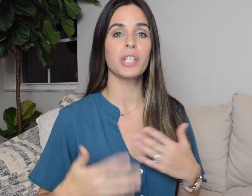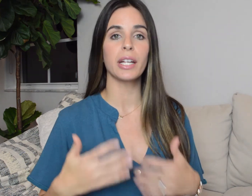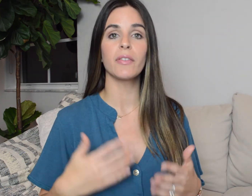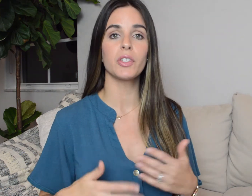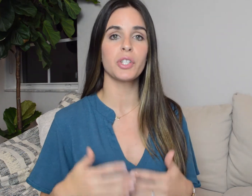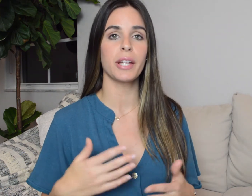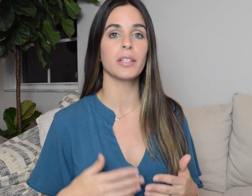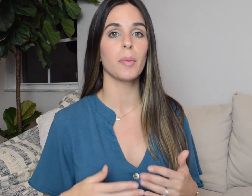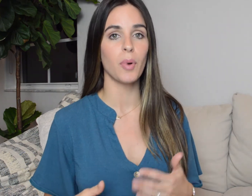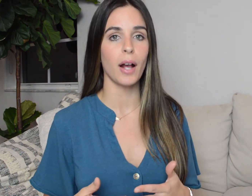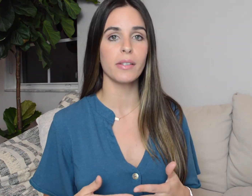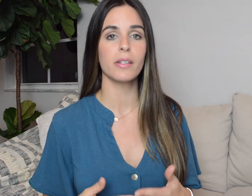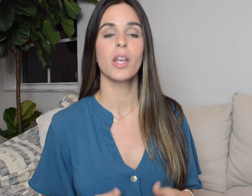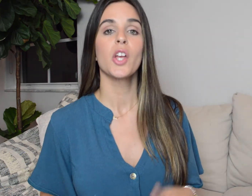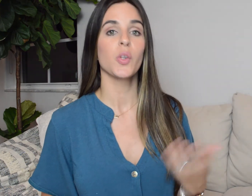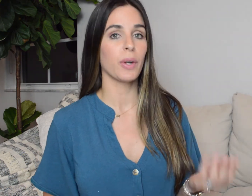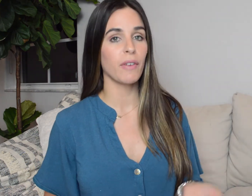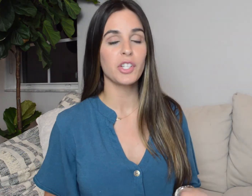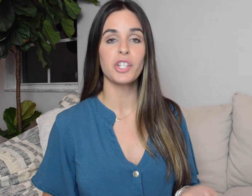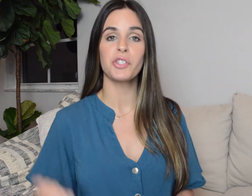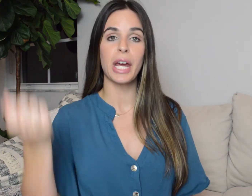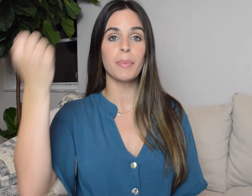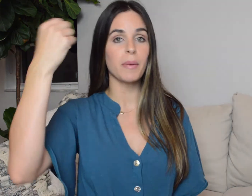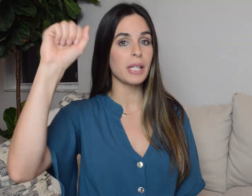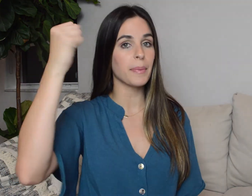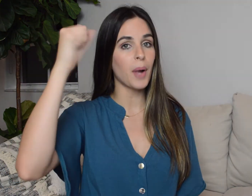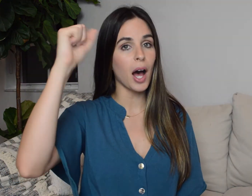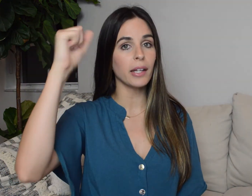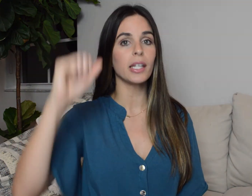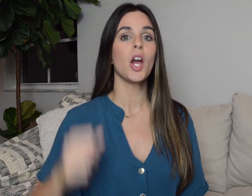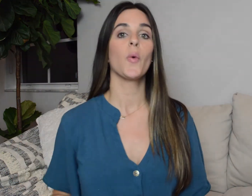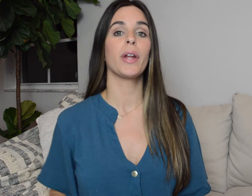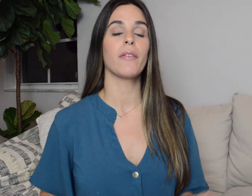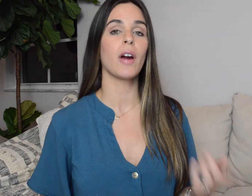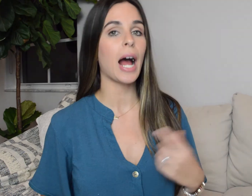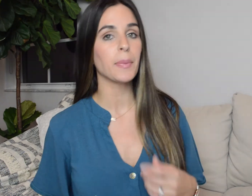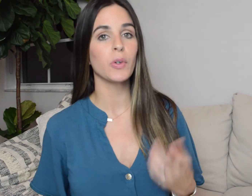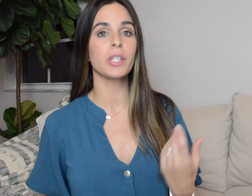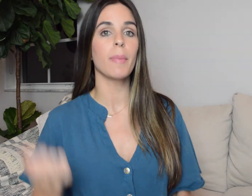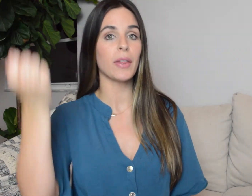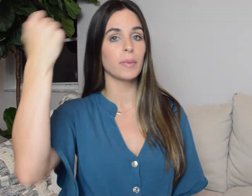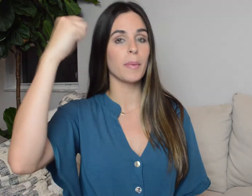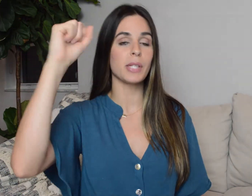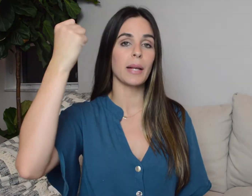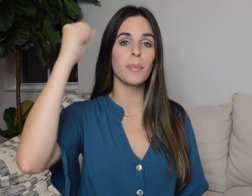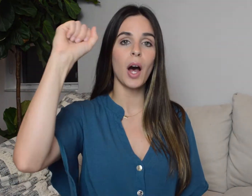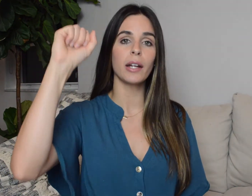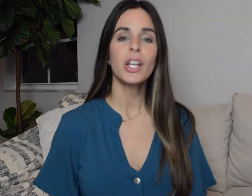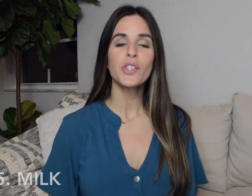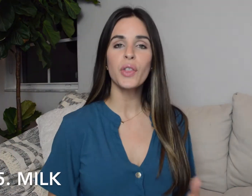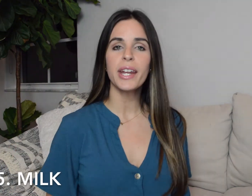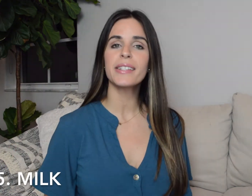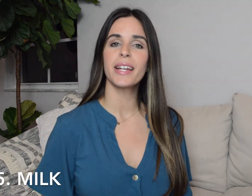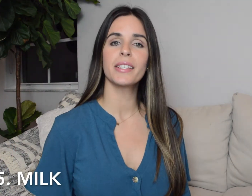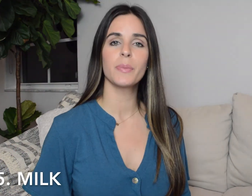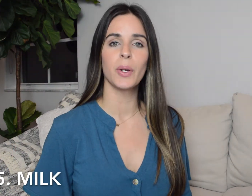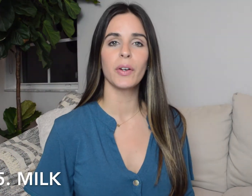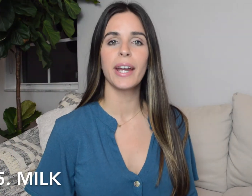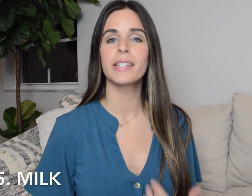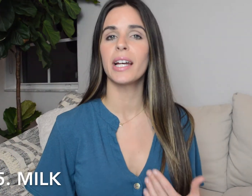kind of understanding the process. So whenever I change her diaper, I'm saying potty. Whenever I'm going to the bathroom, I'm saying potty. So the next sign is milk. It's kind of